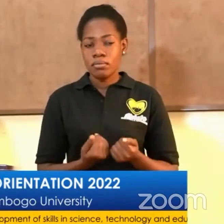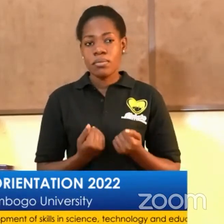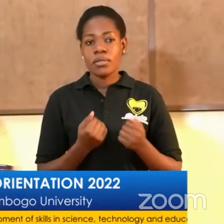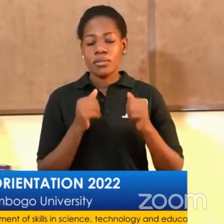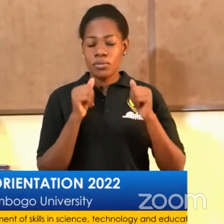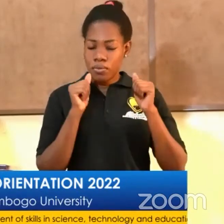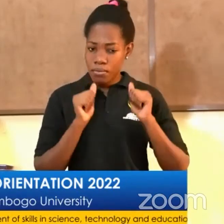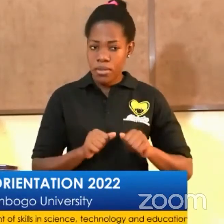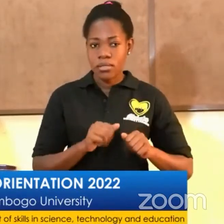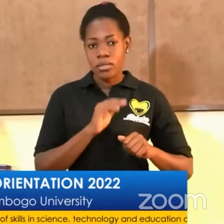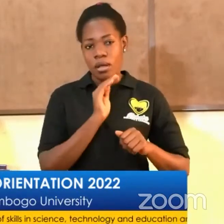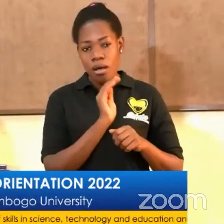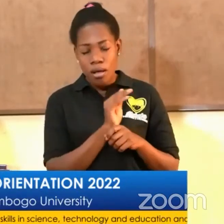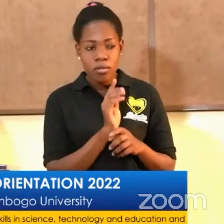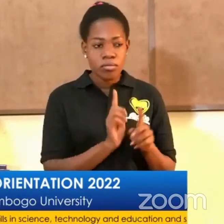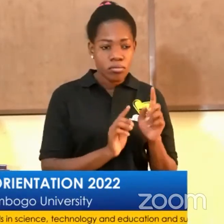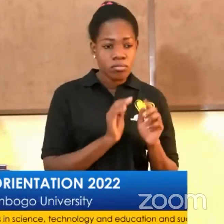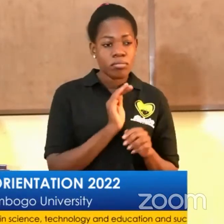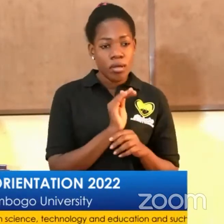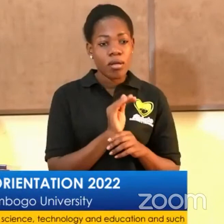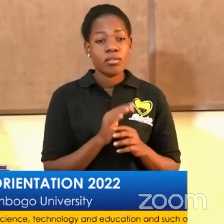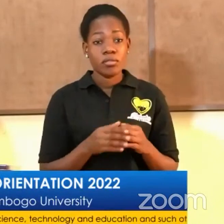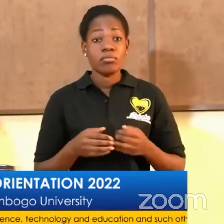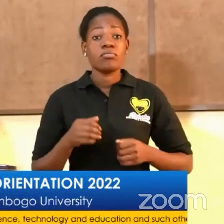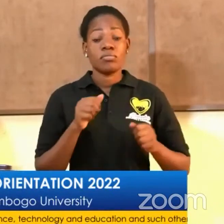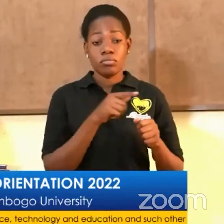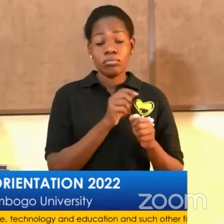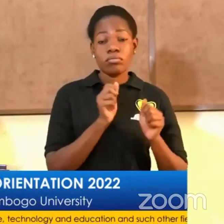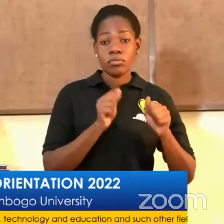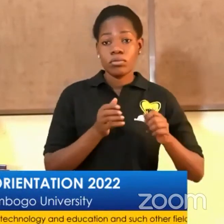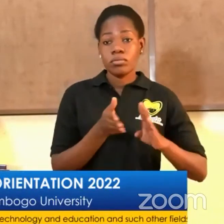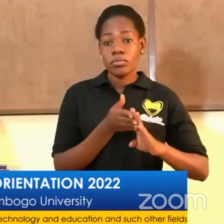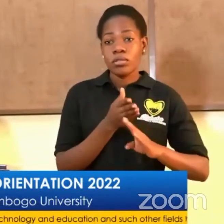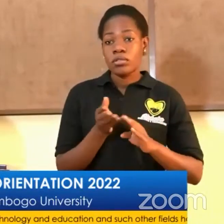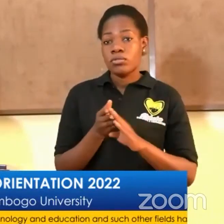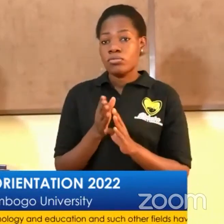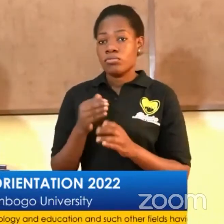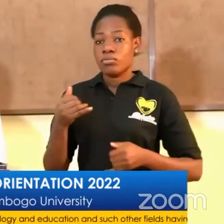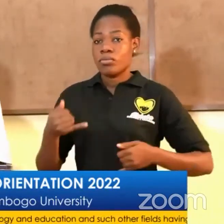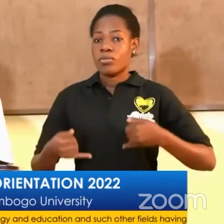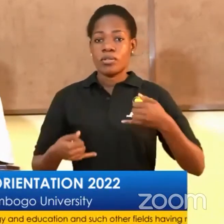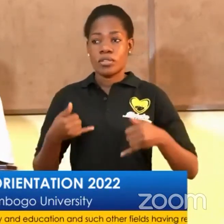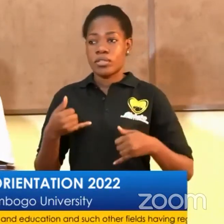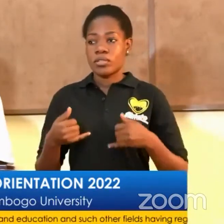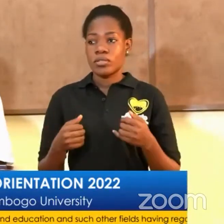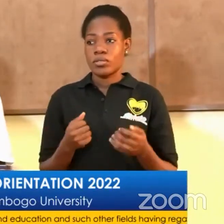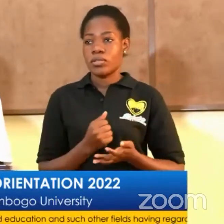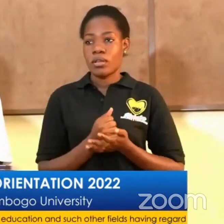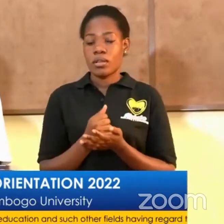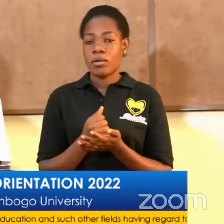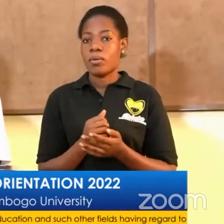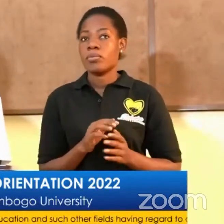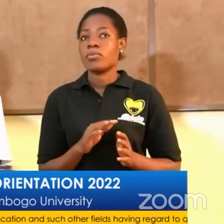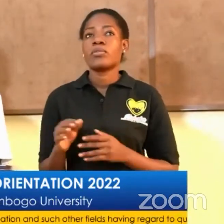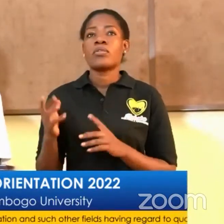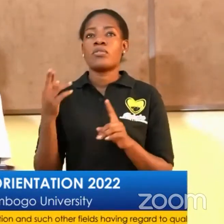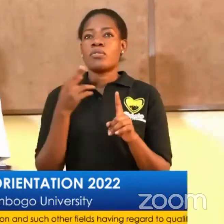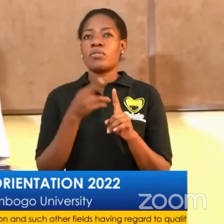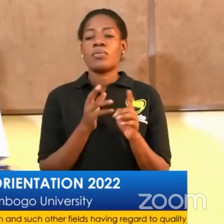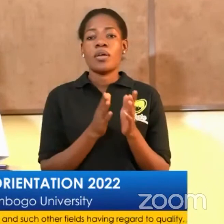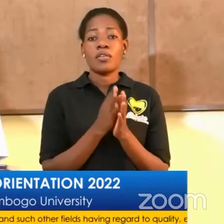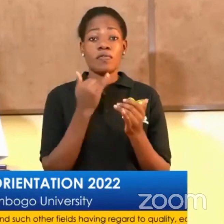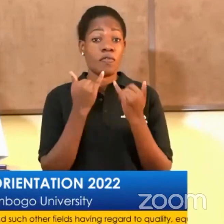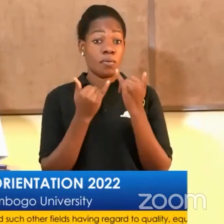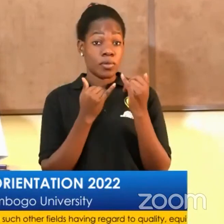and you'll be guided and you'll enjoy the assistance given to you. So, reference and information service, you can ask